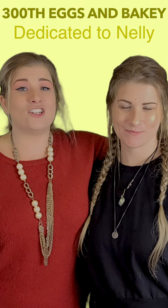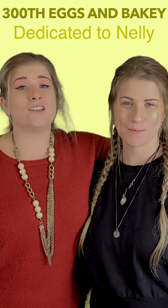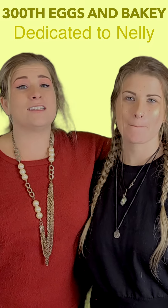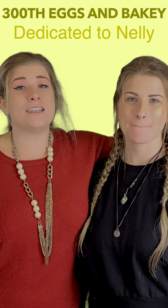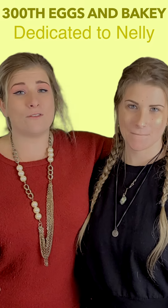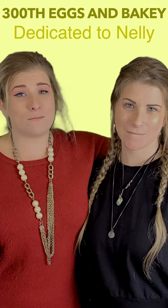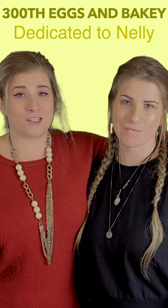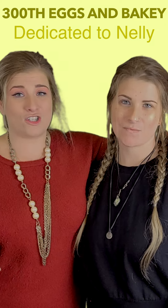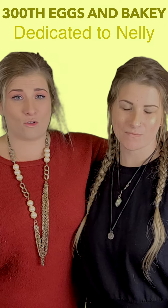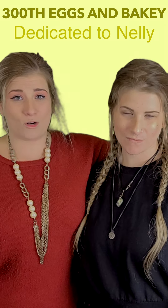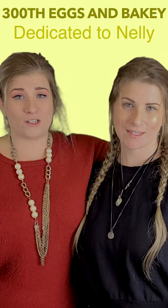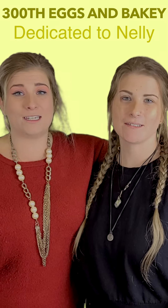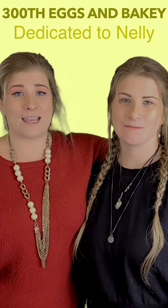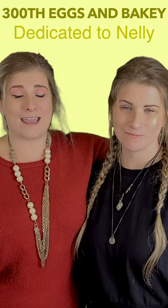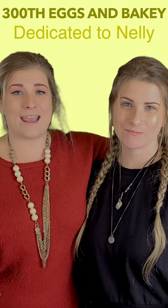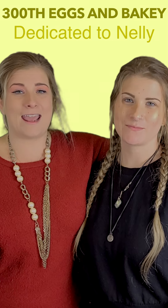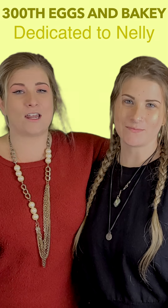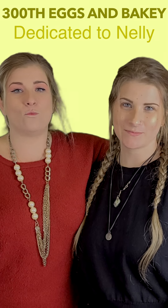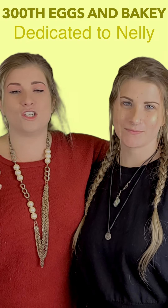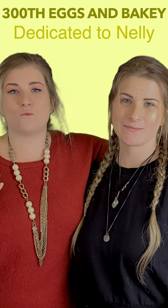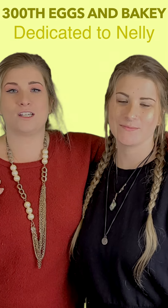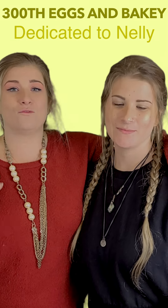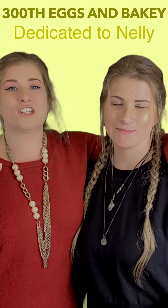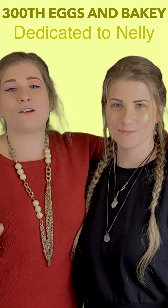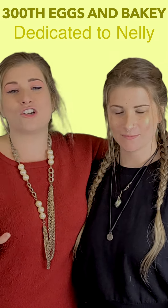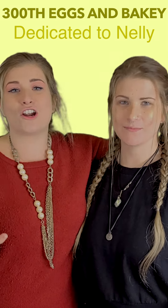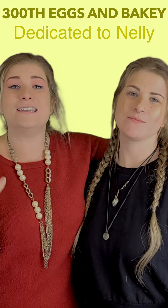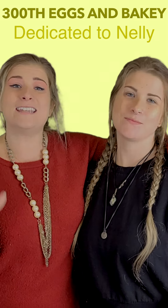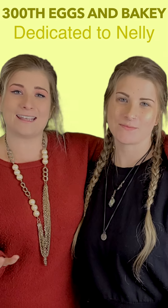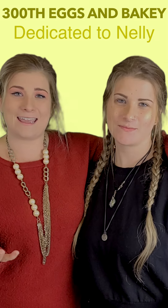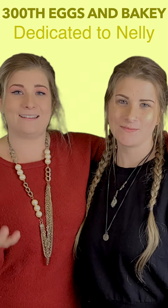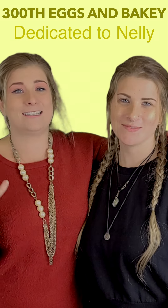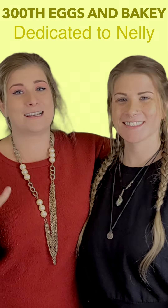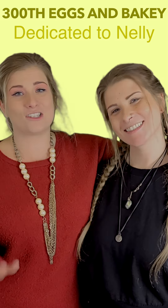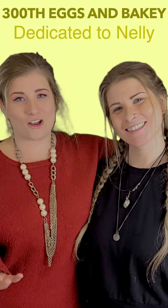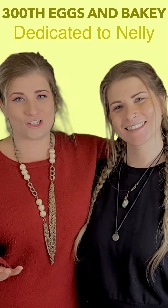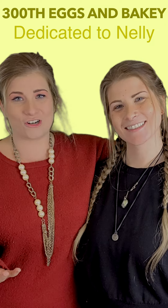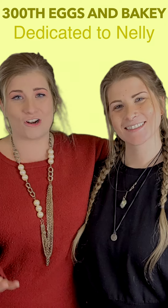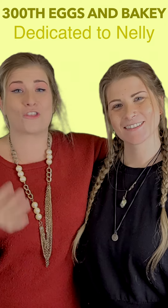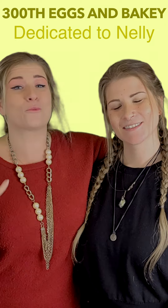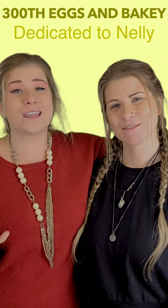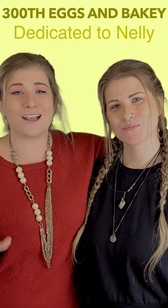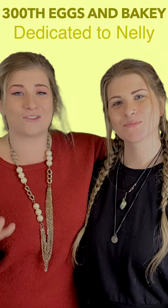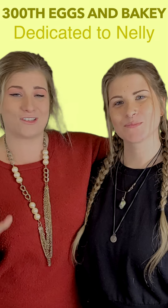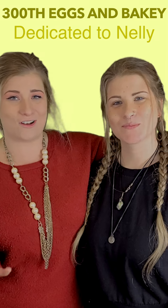is 7 months sober today, and we just wanted to reach out to her and dedicate this next song to her, our 300th song to